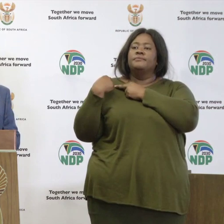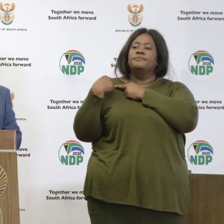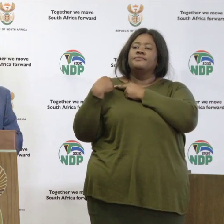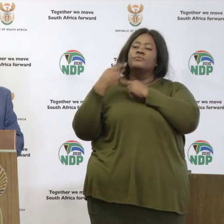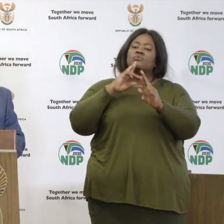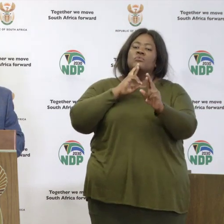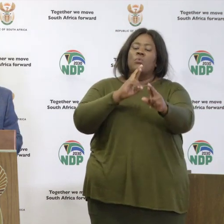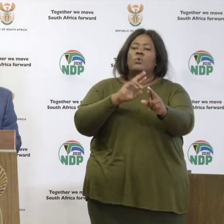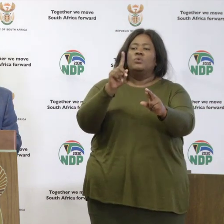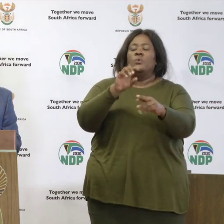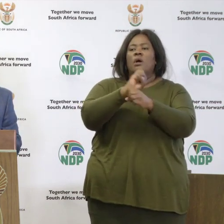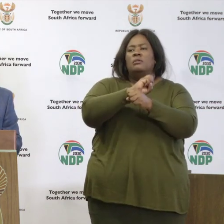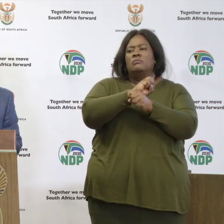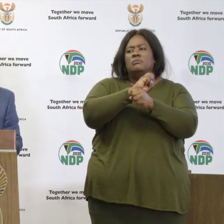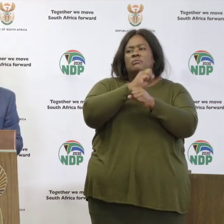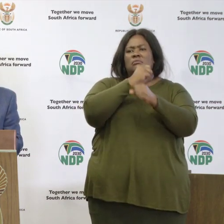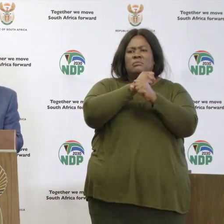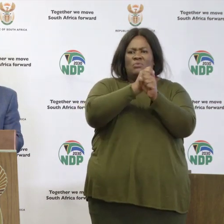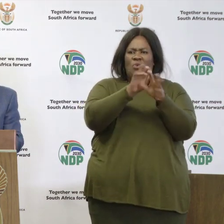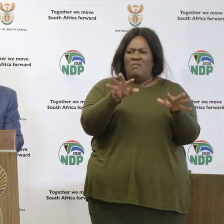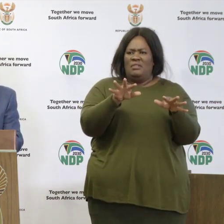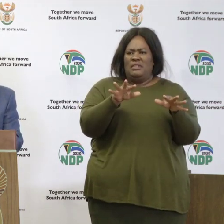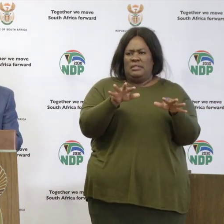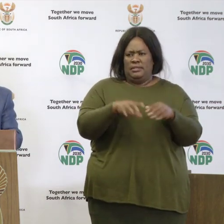to COVID-19.